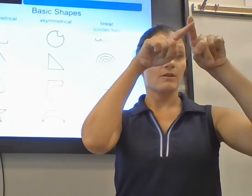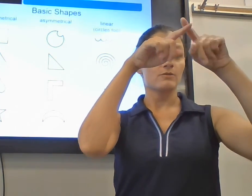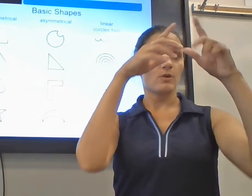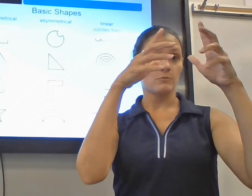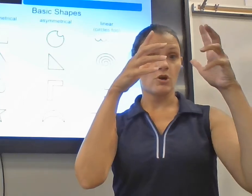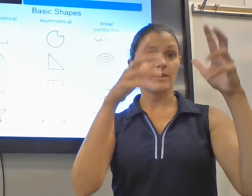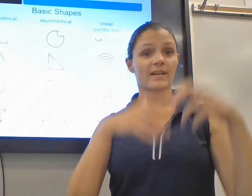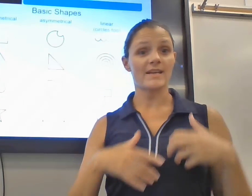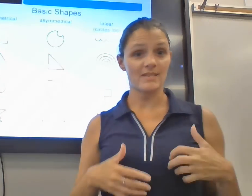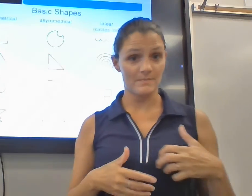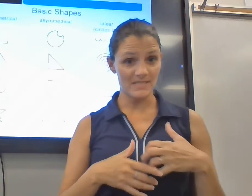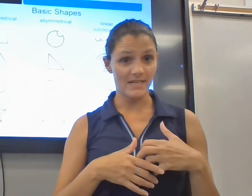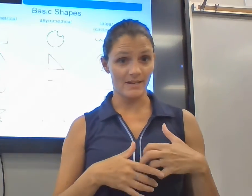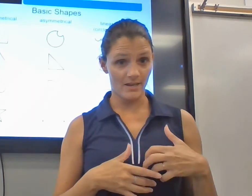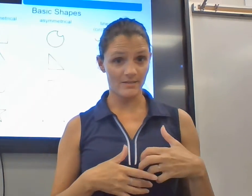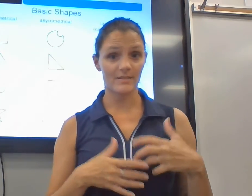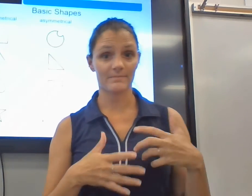So I'm drawing it as I'm seeing it.